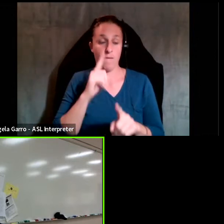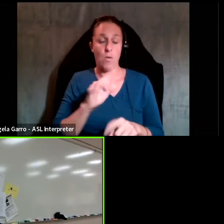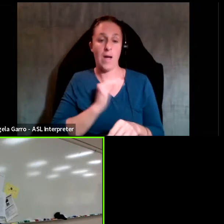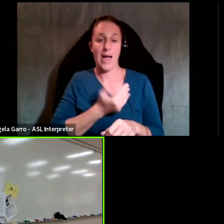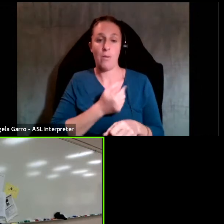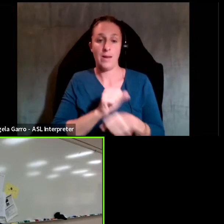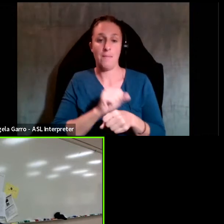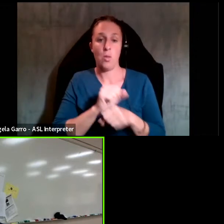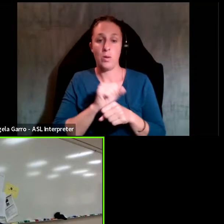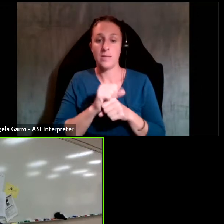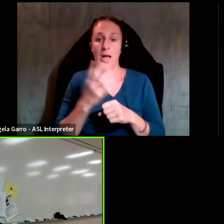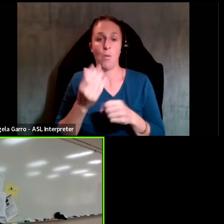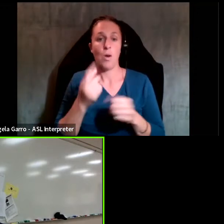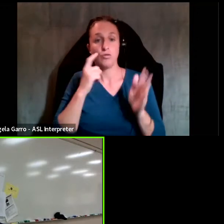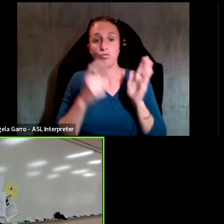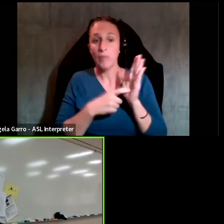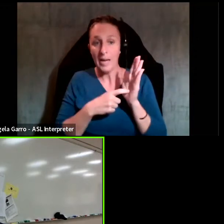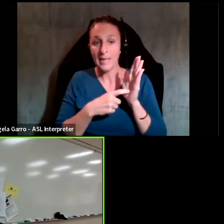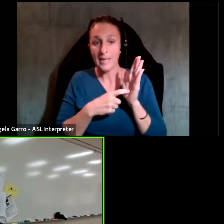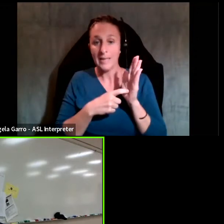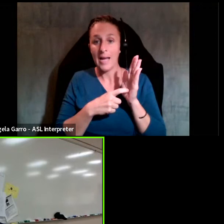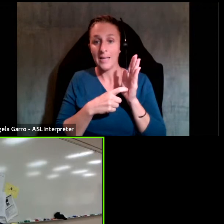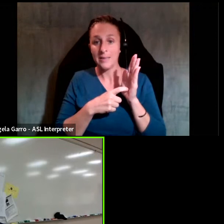I just, again, want to recognize the